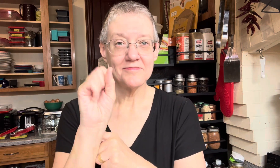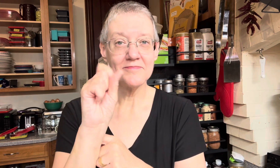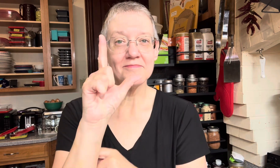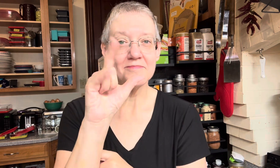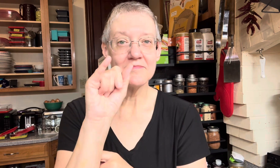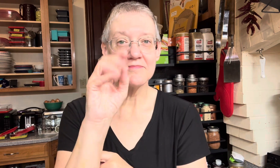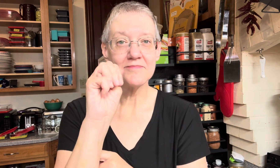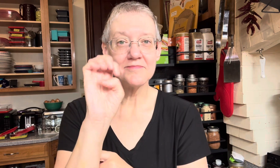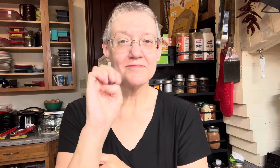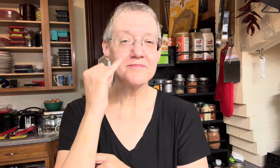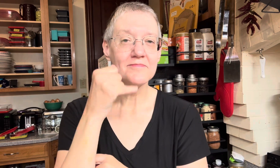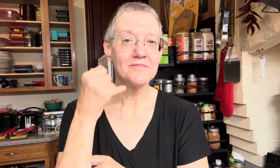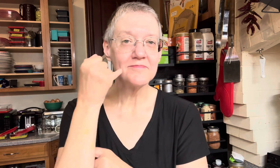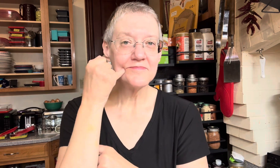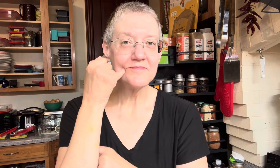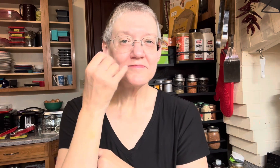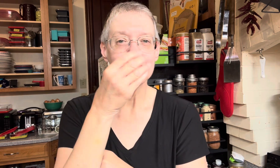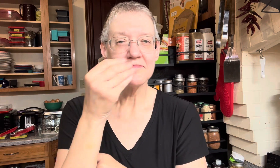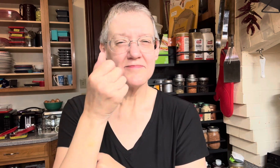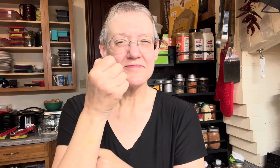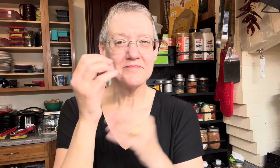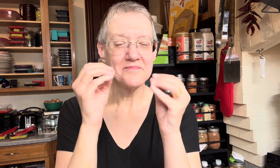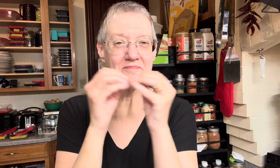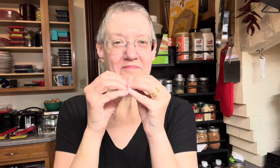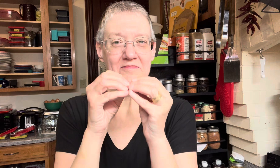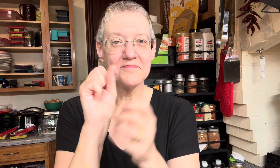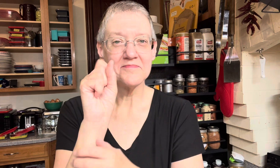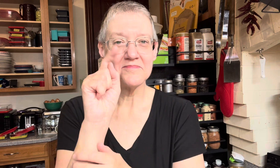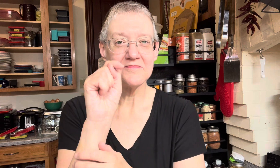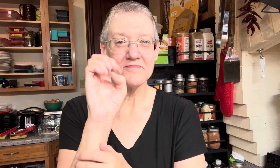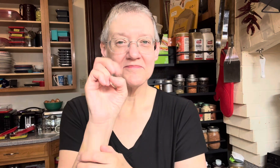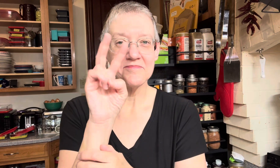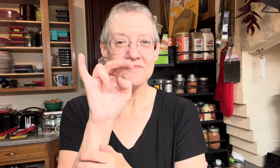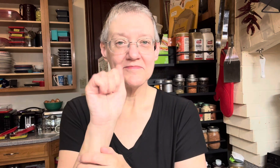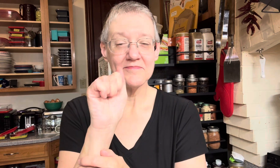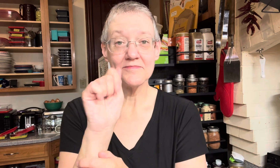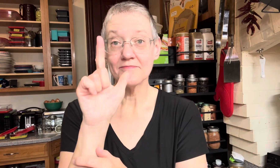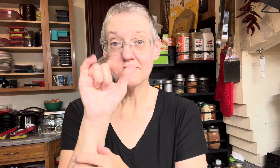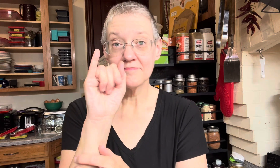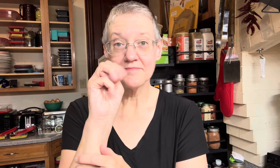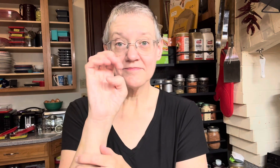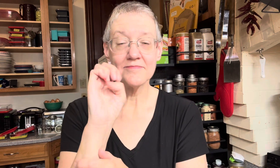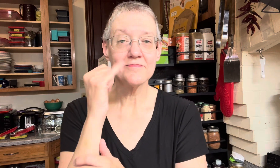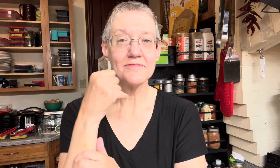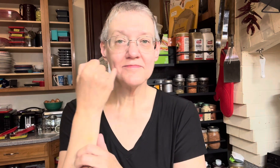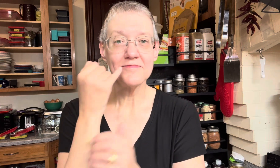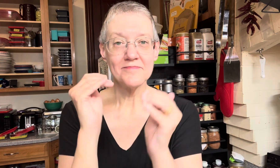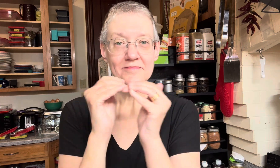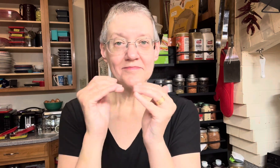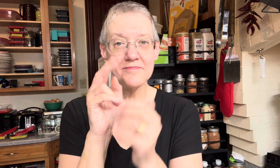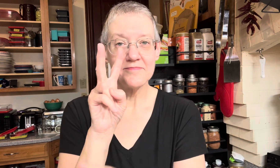3.9 grams of net carbs. And I'm going to add in 2 tablespoons of lime juice with a little bit